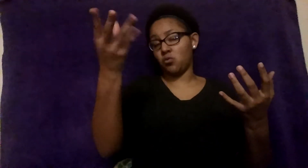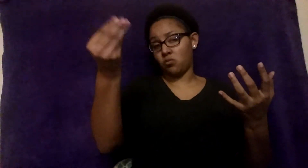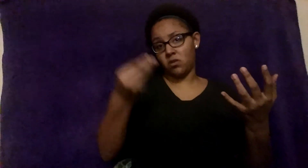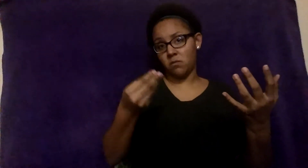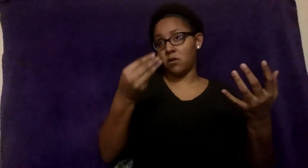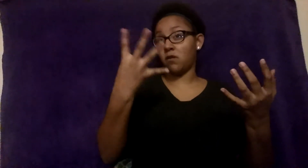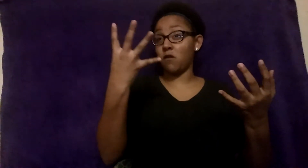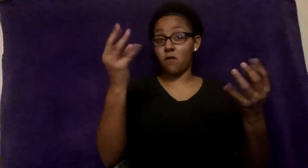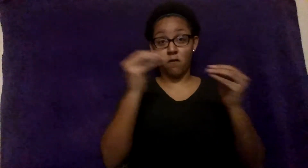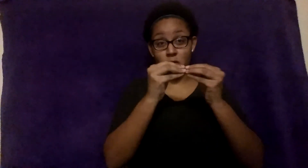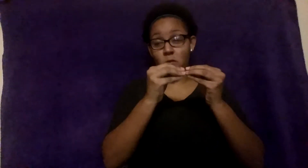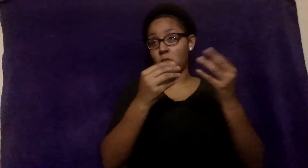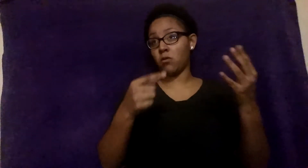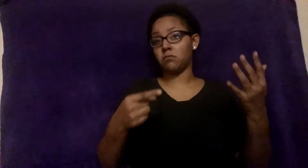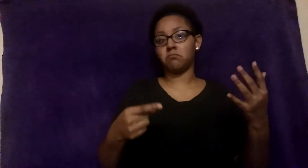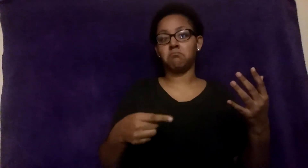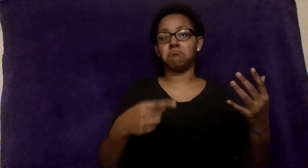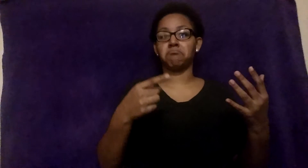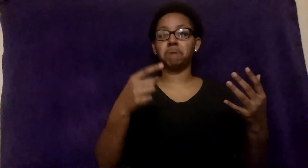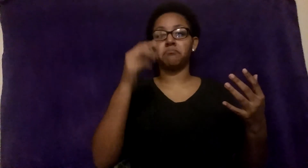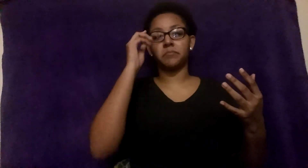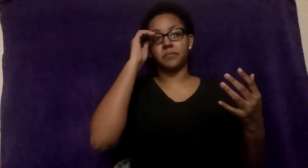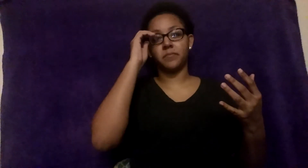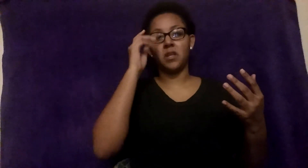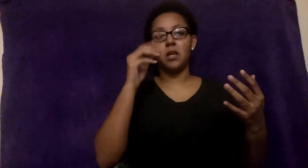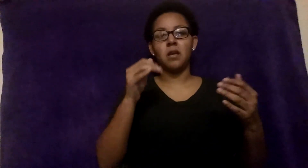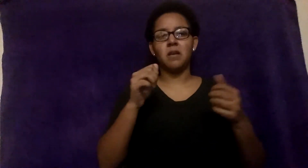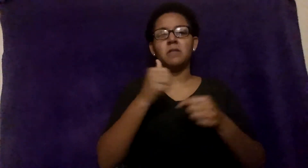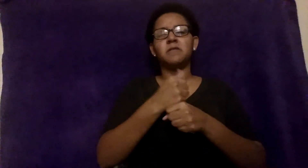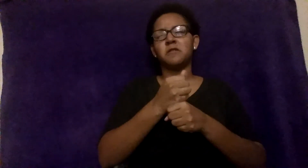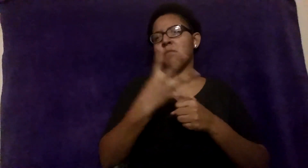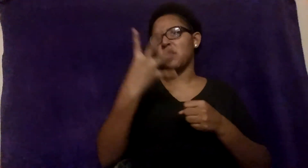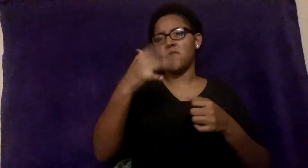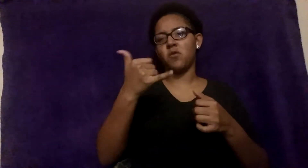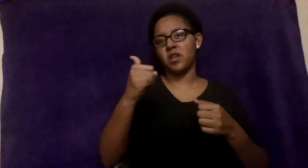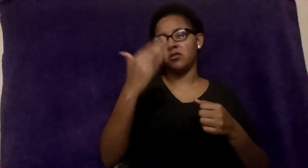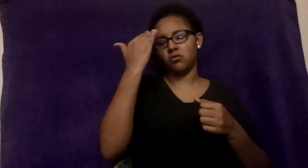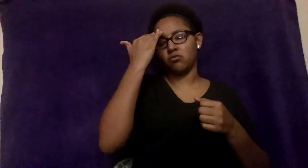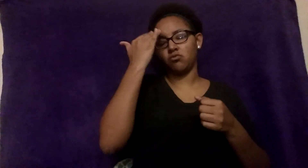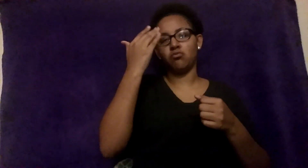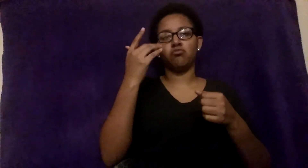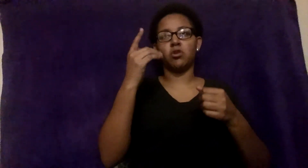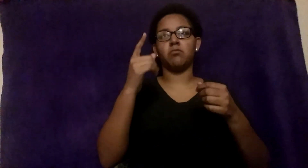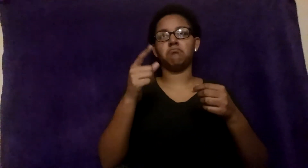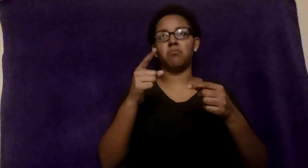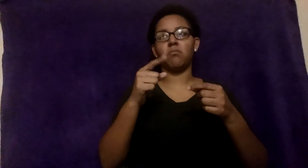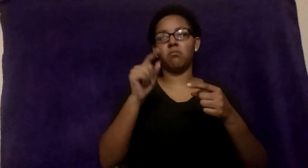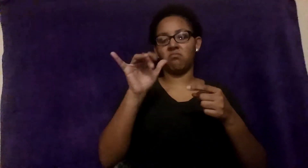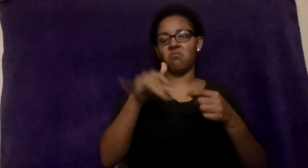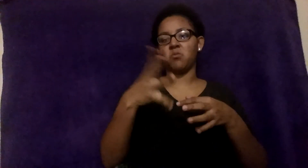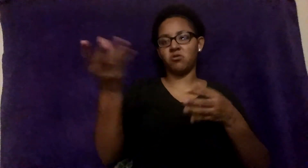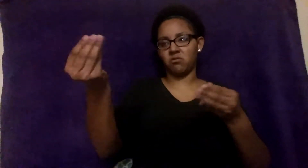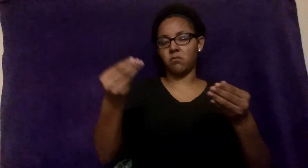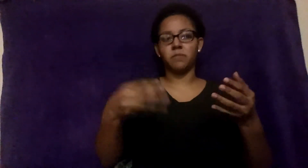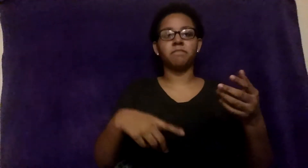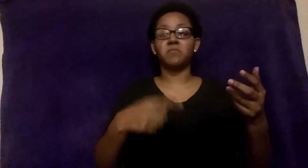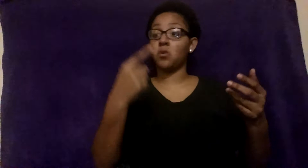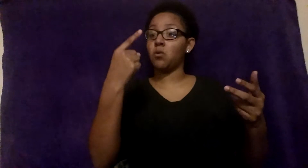4 more avocados. So let me put this 4 in yellow so you know that these are the ones you're giving me. 1,